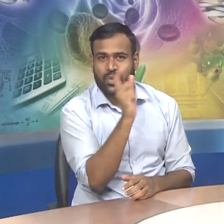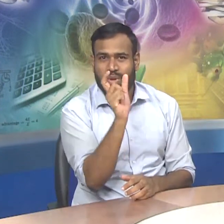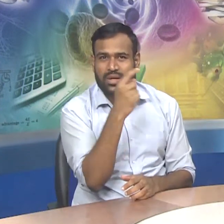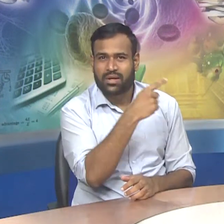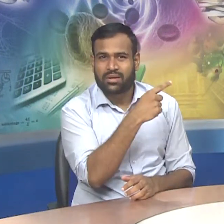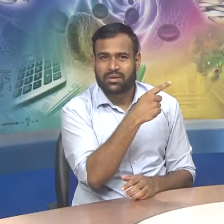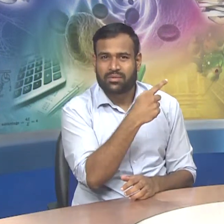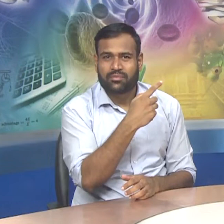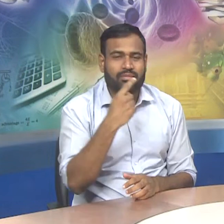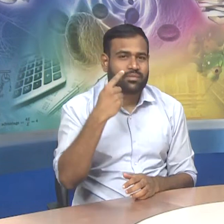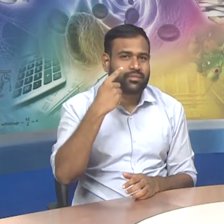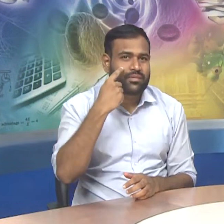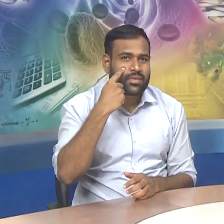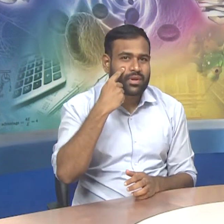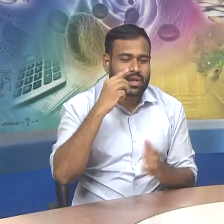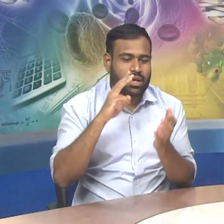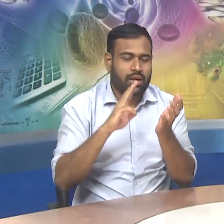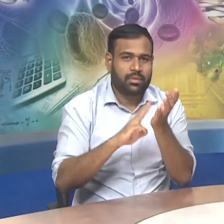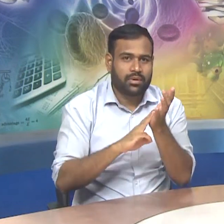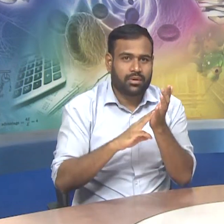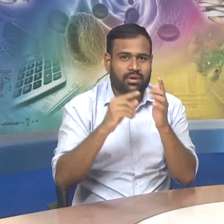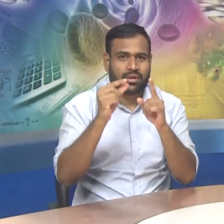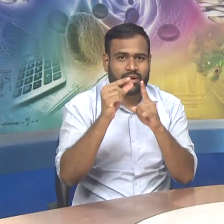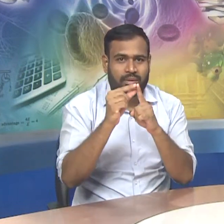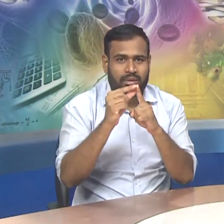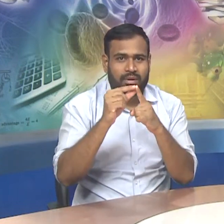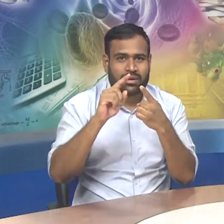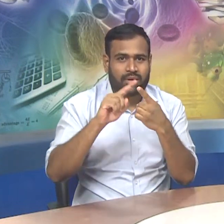This word you can see with the red color.